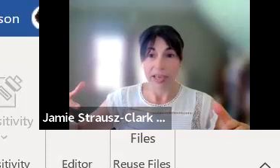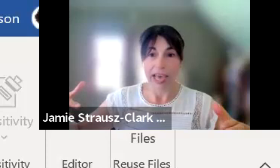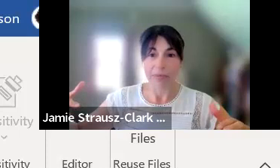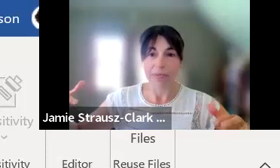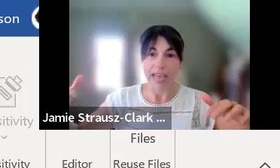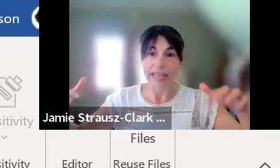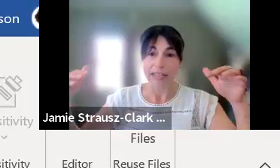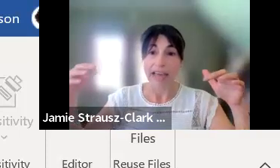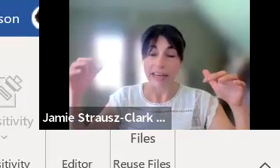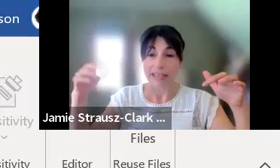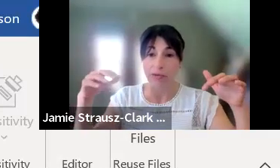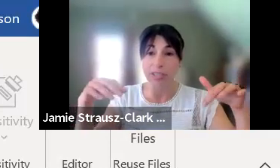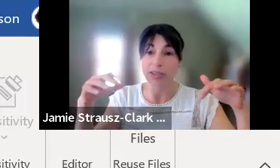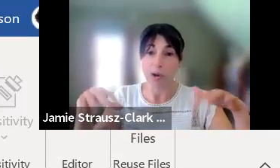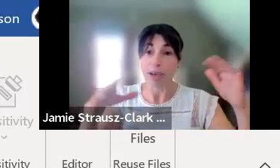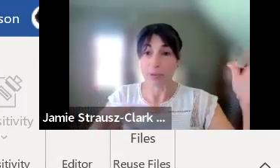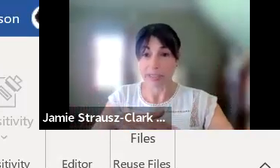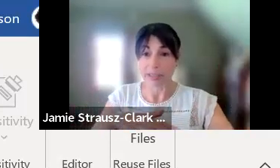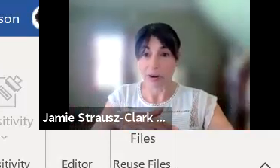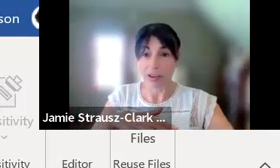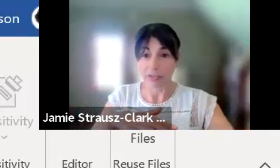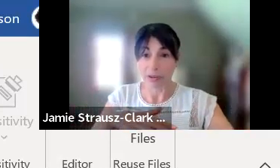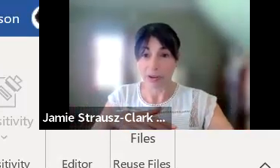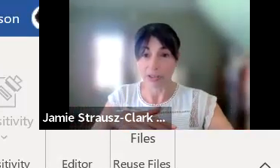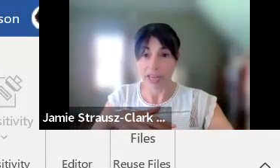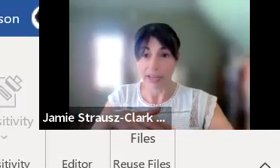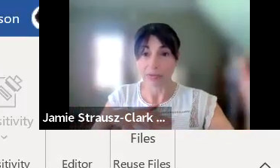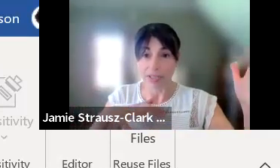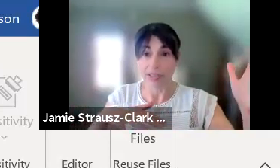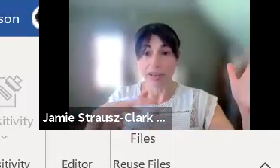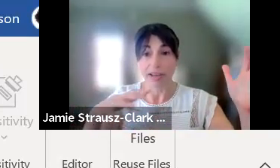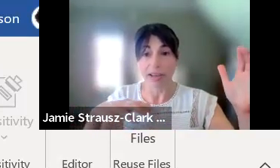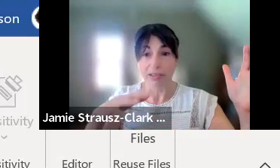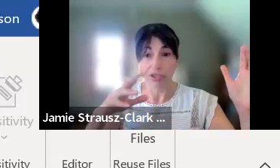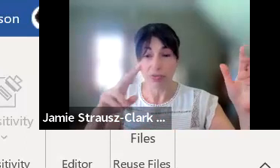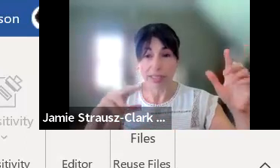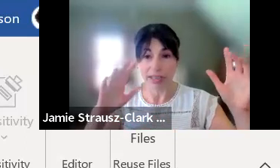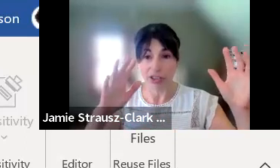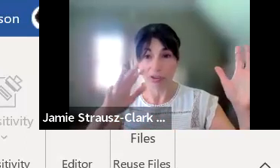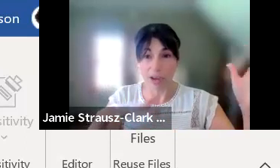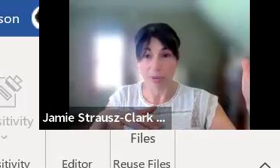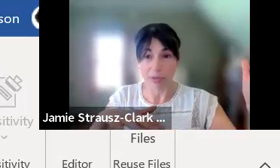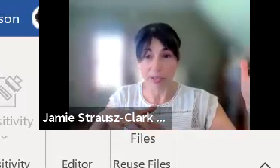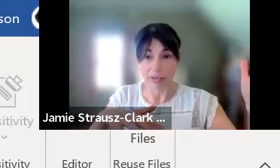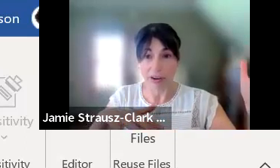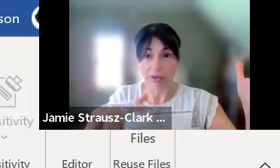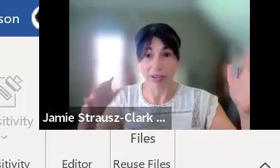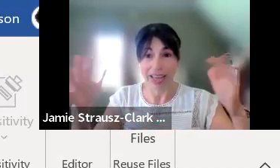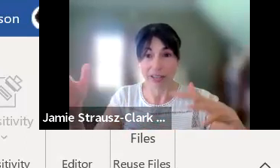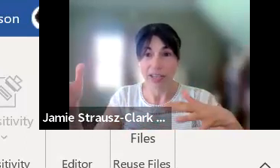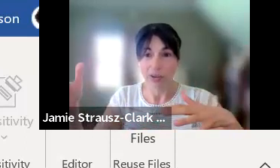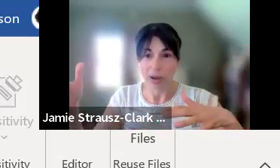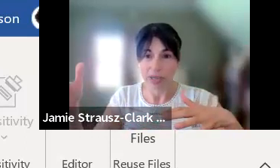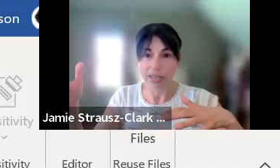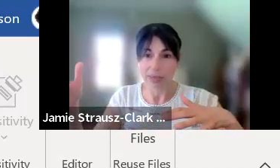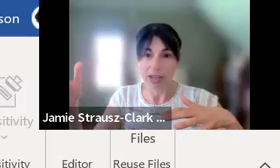people. That is a reason why police are often called, and a reason, it's two reasons actually. It's why police are often called